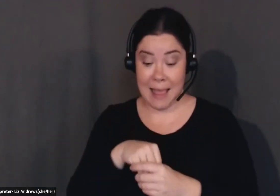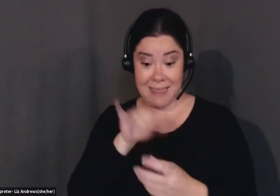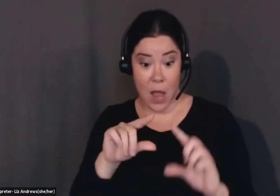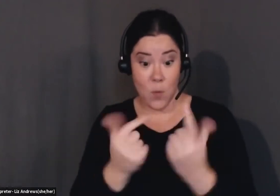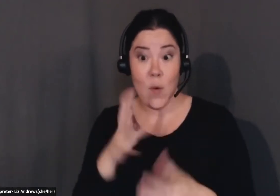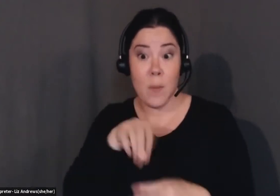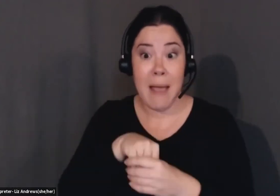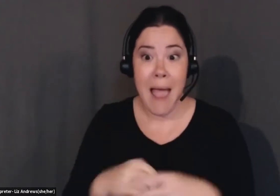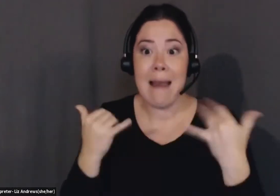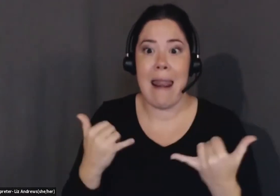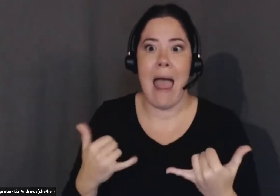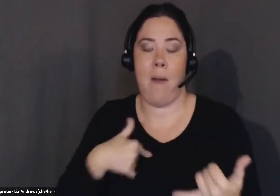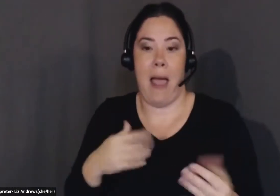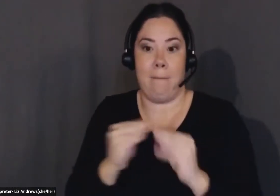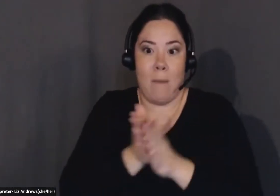result